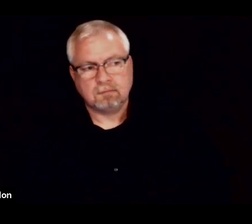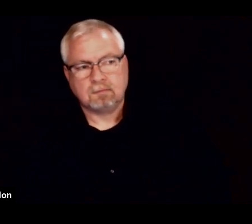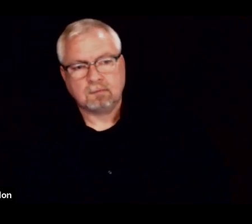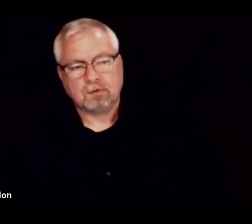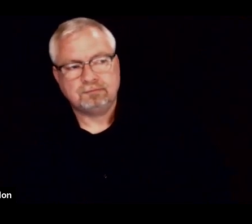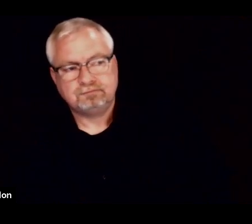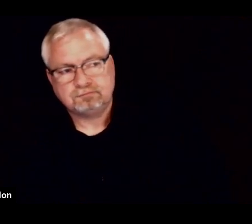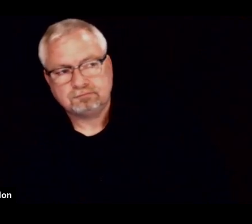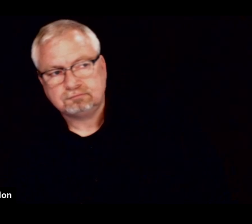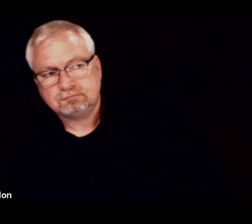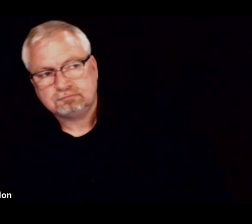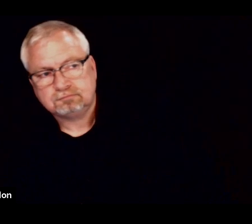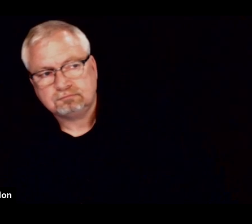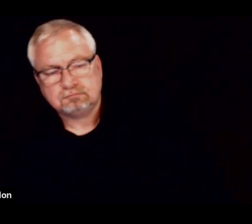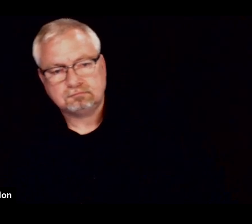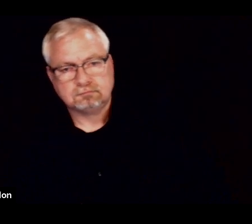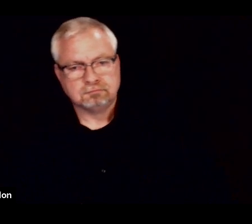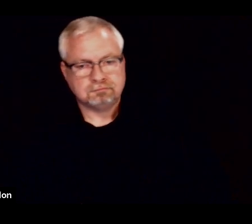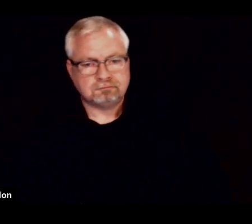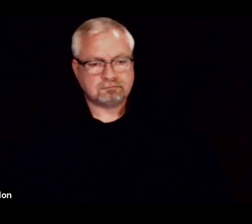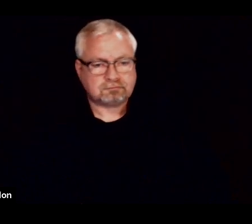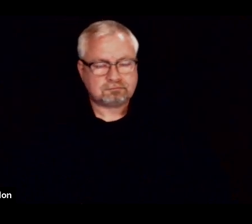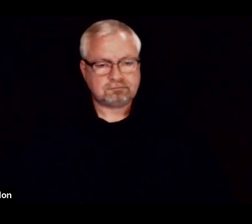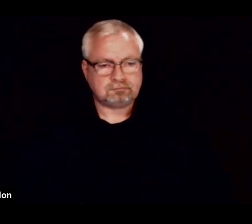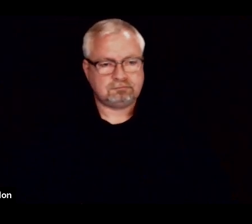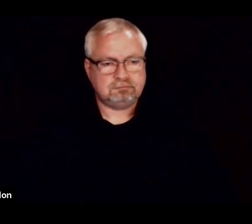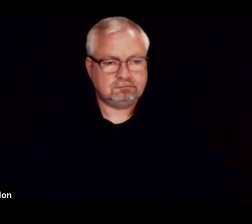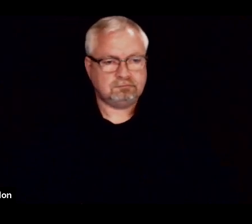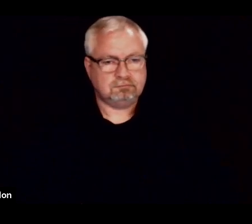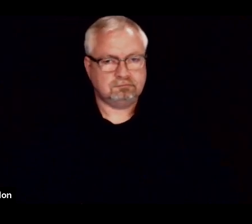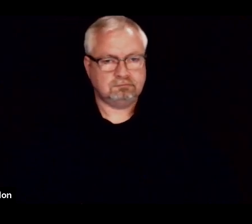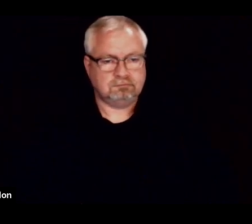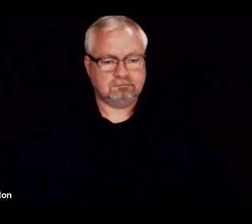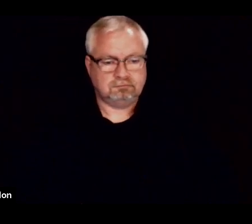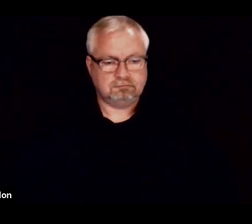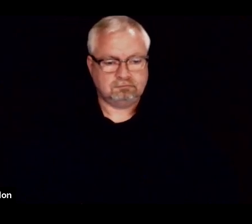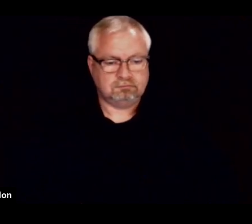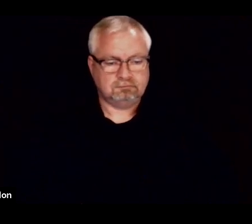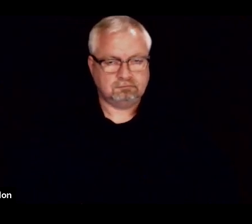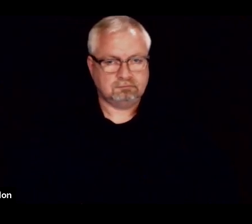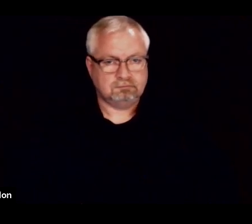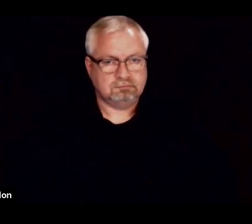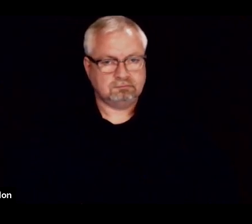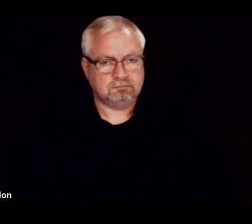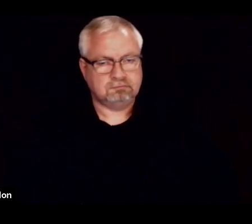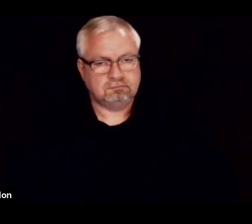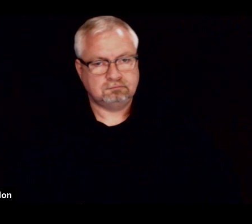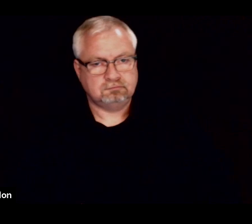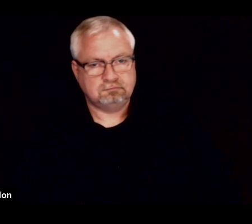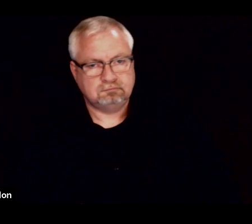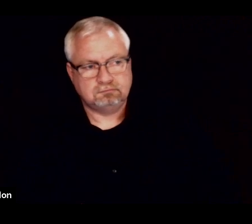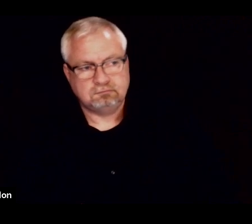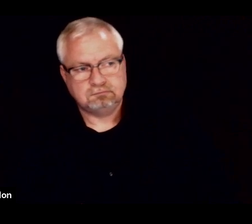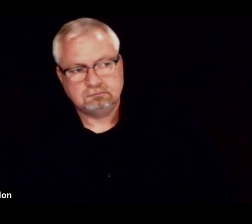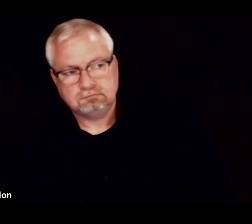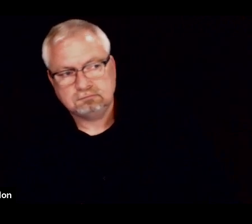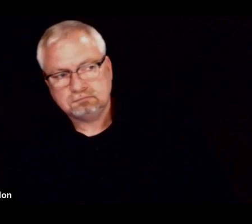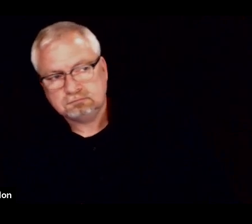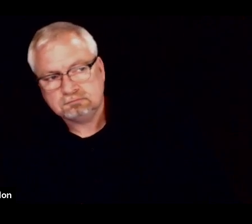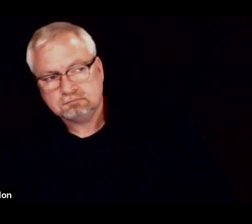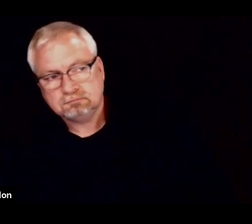can. Just download the app and poof, there we are, right there next to all those other networks you stream. Pretty cool, huh? CBSN